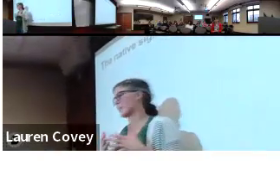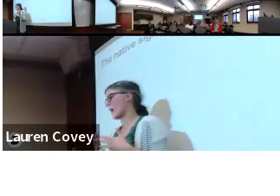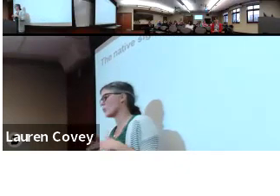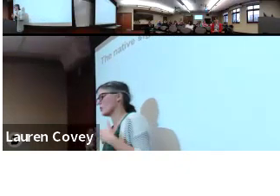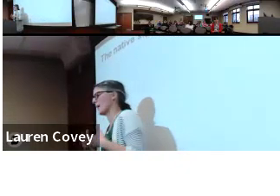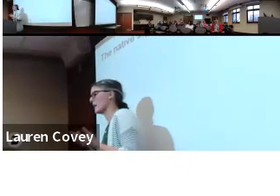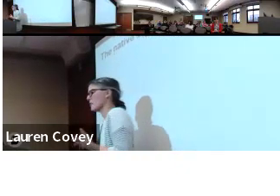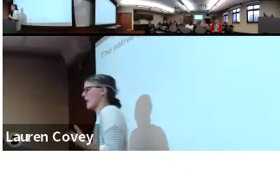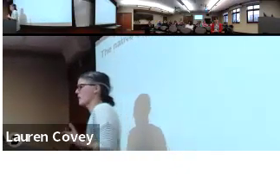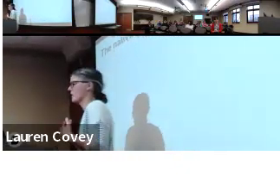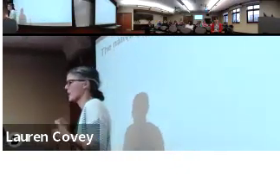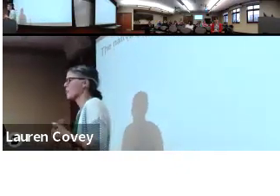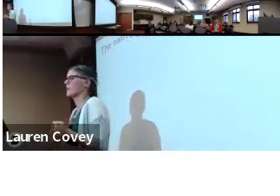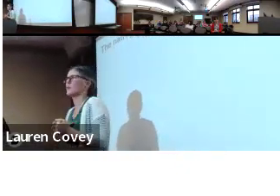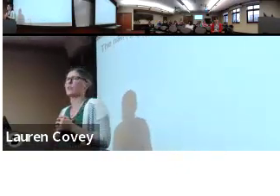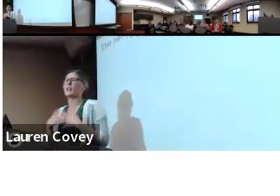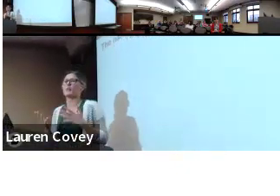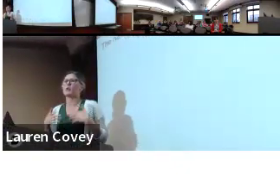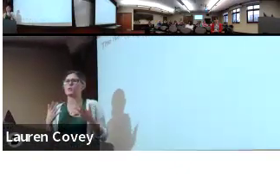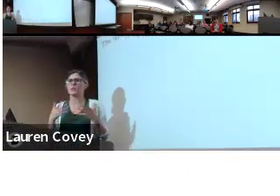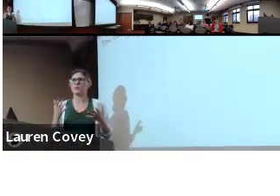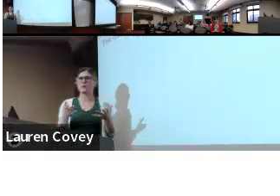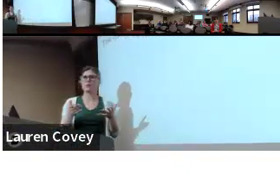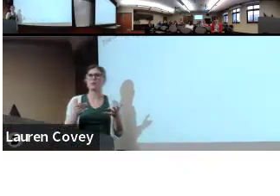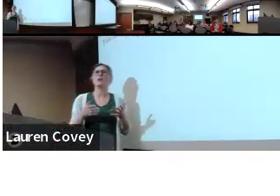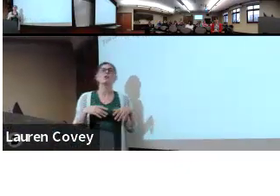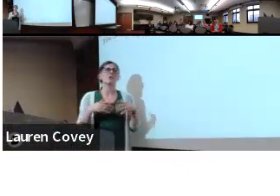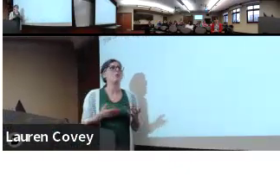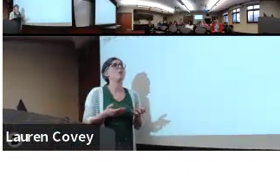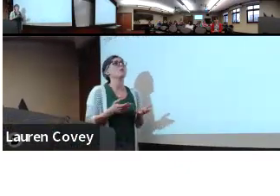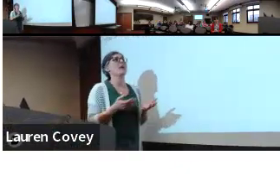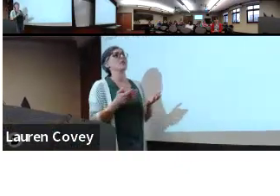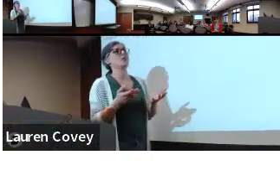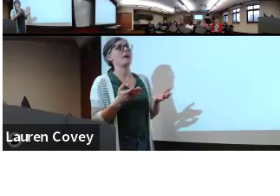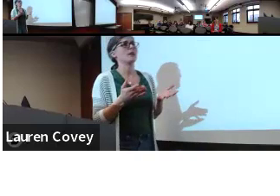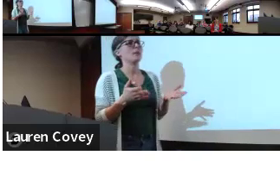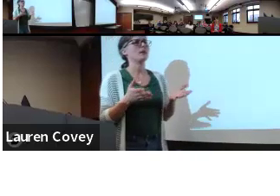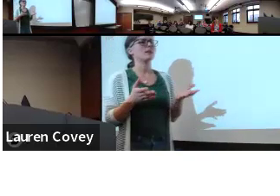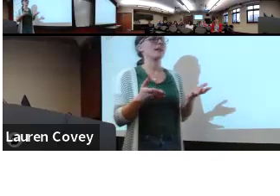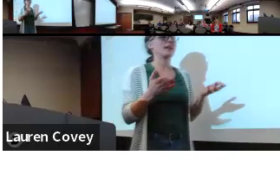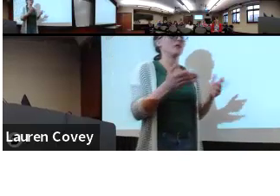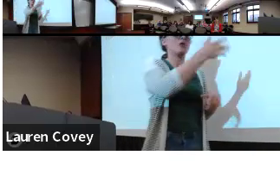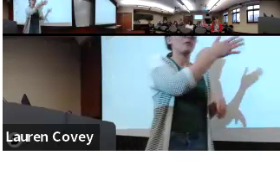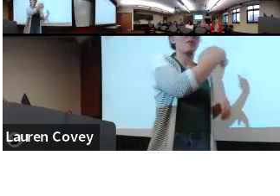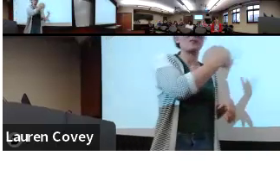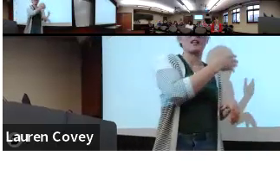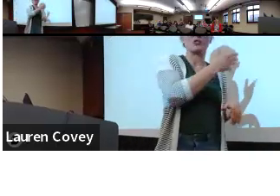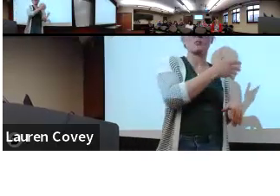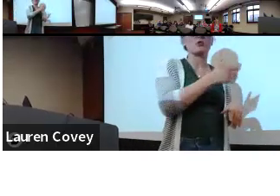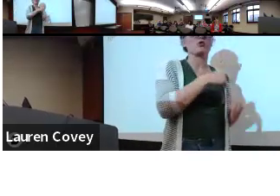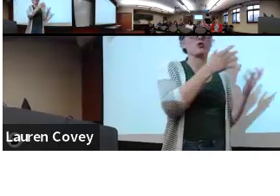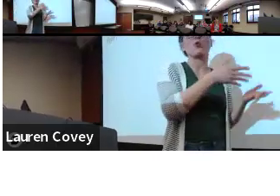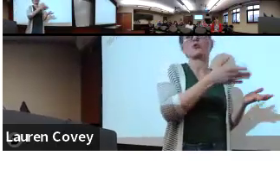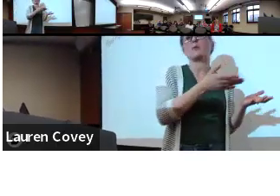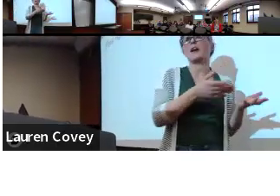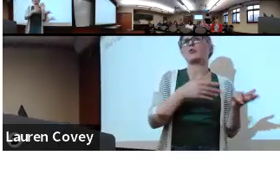about finding out who's a native signer the same way that we're thinking about who's a native speaker. So what we might expect is that then all the problems that I